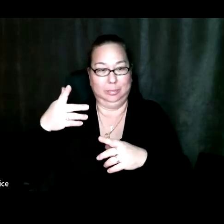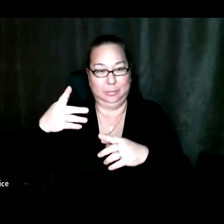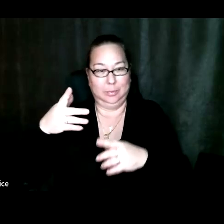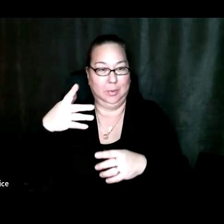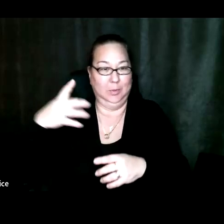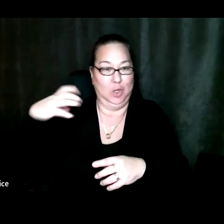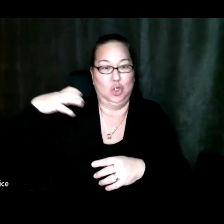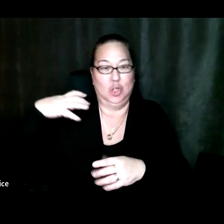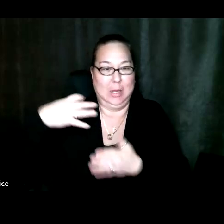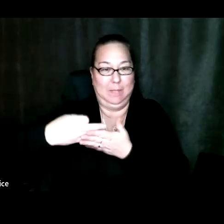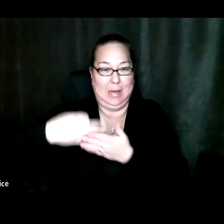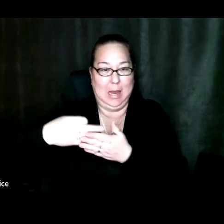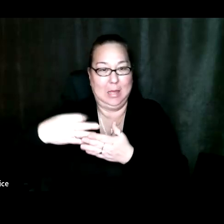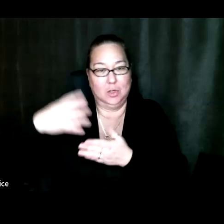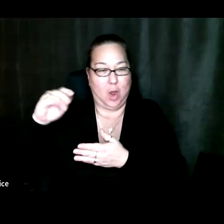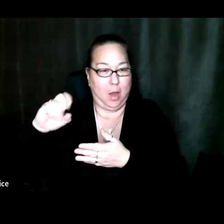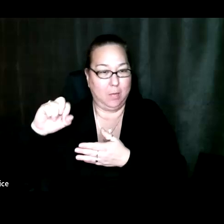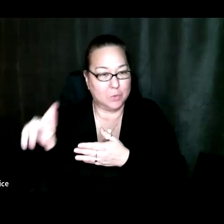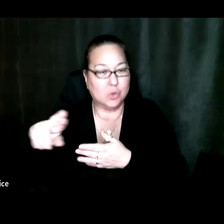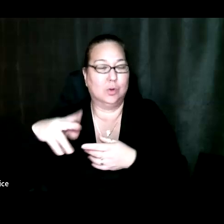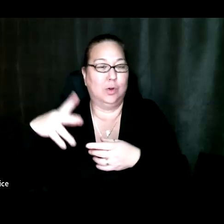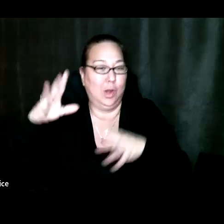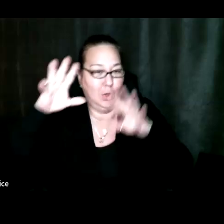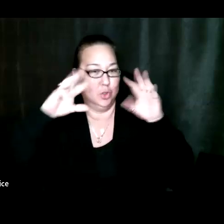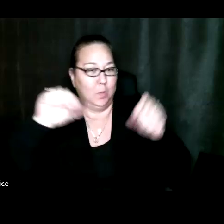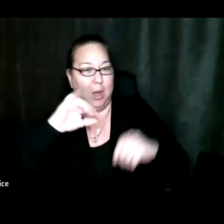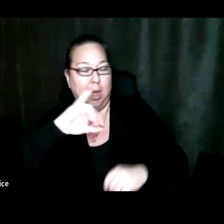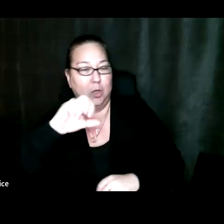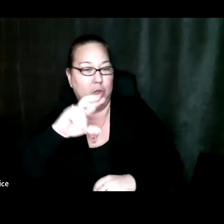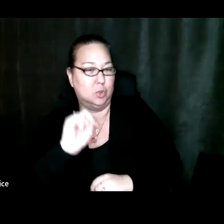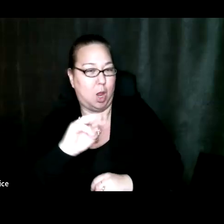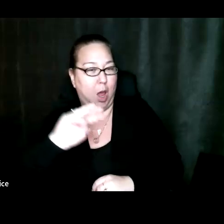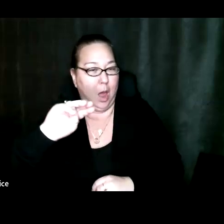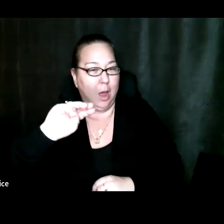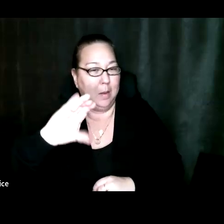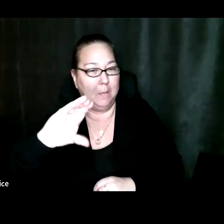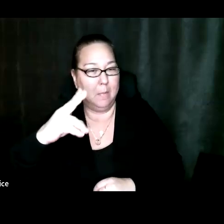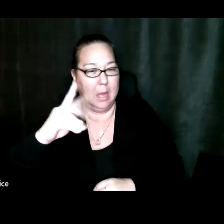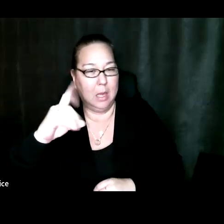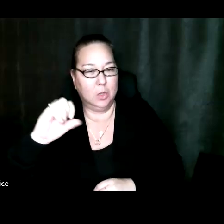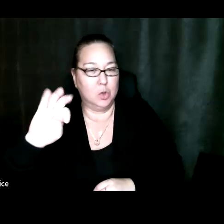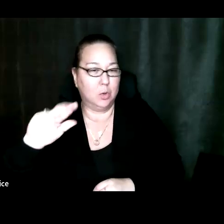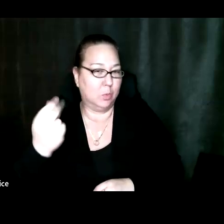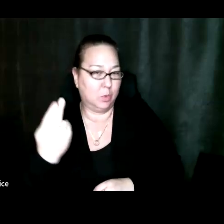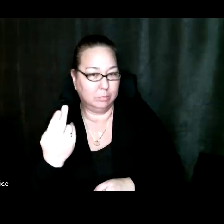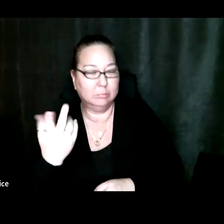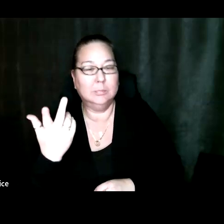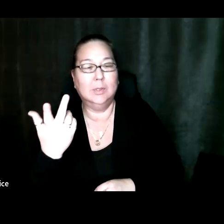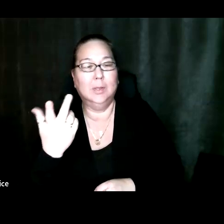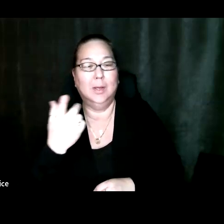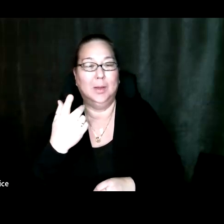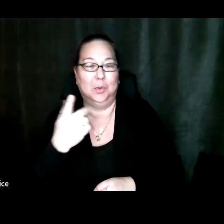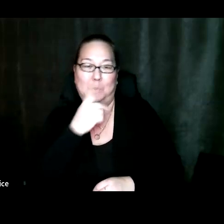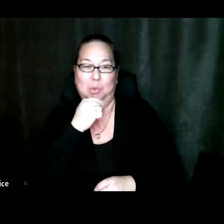been continued this past year under your stewardship as well, though I can think of a few school leaders that would